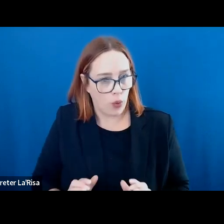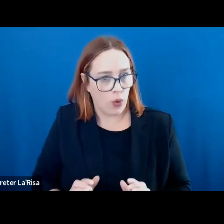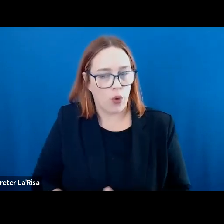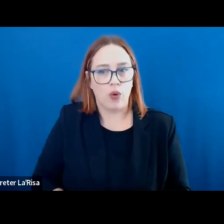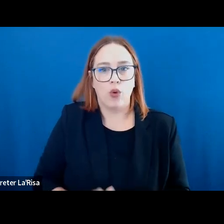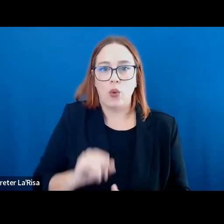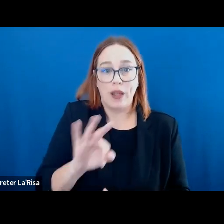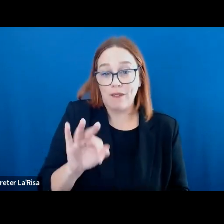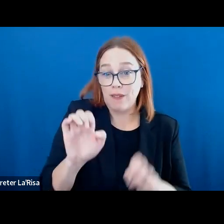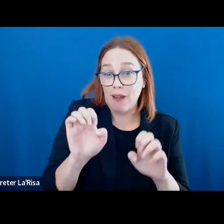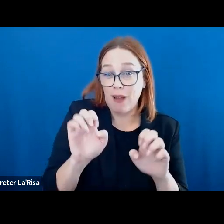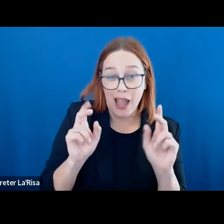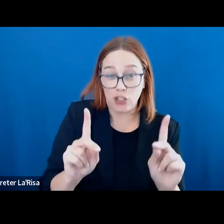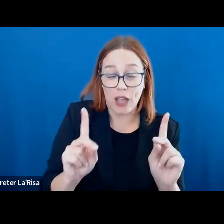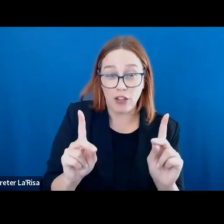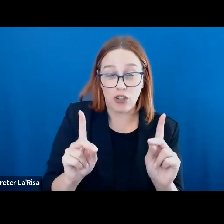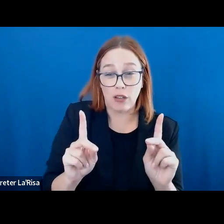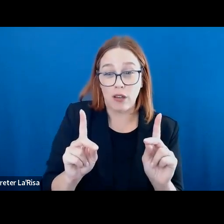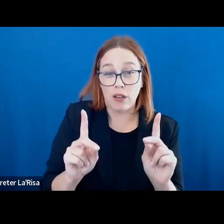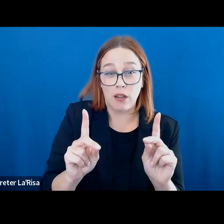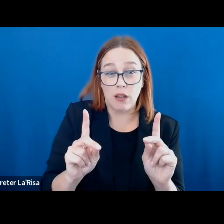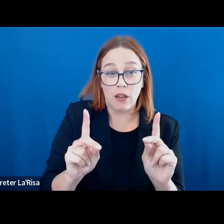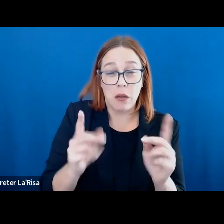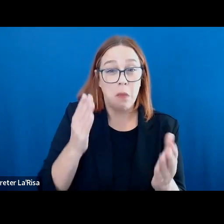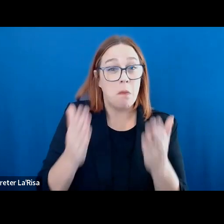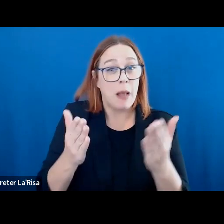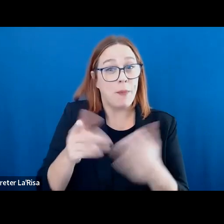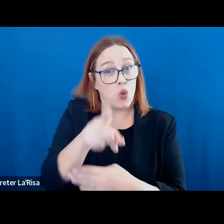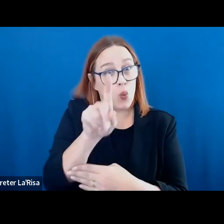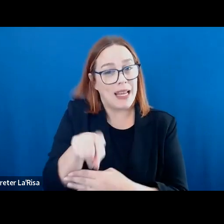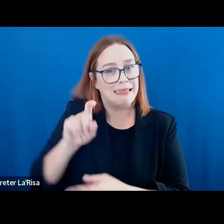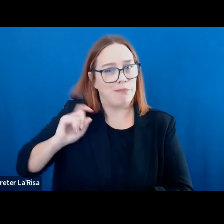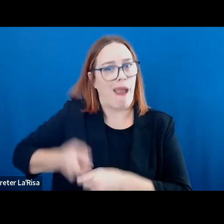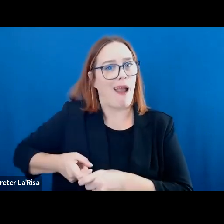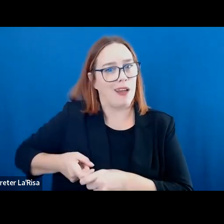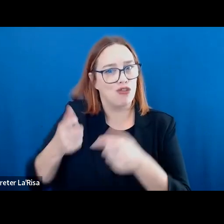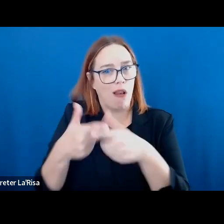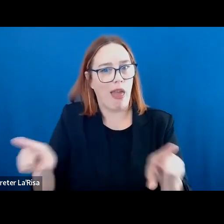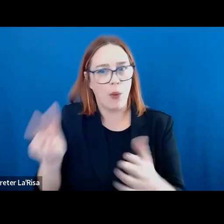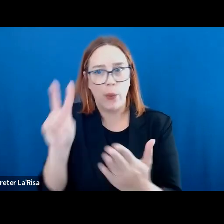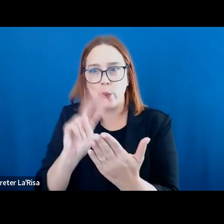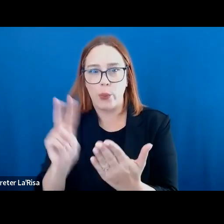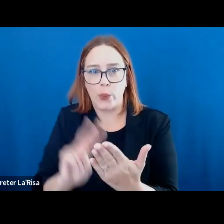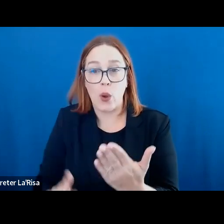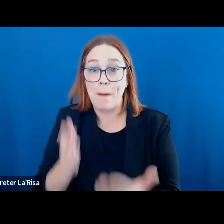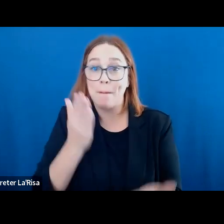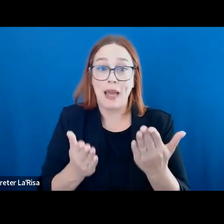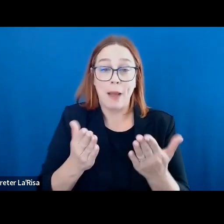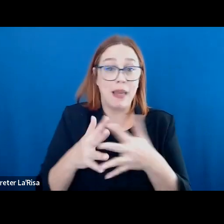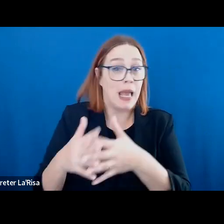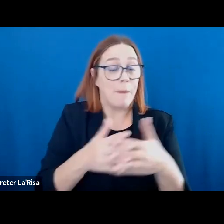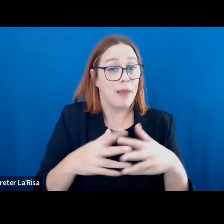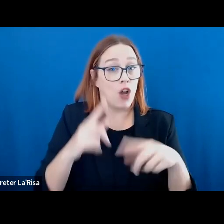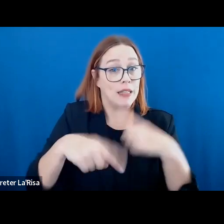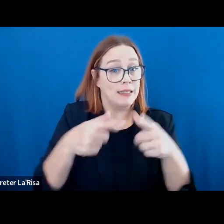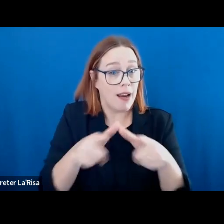not, may have information in Spanish, certainly American Sign Language and maybe other sign languages as it